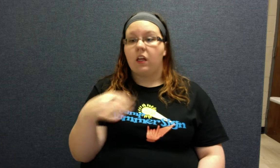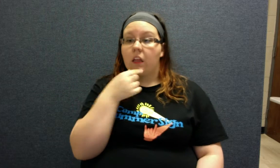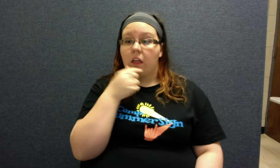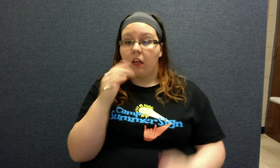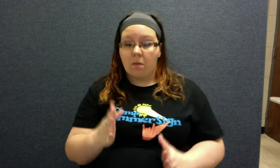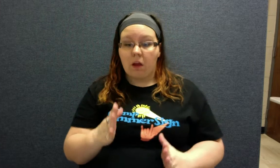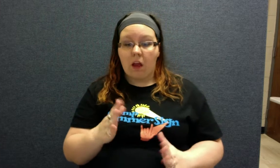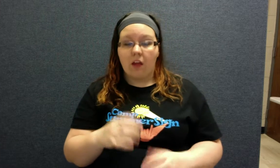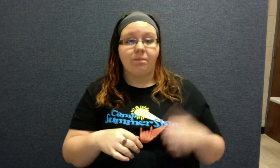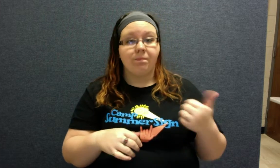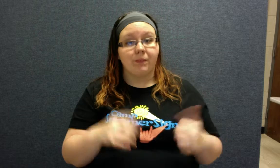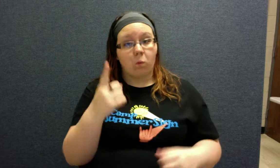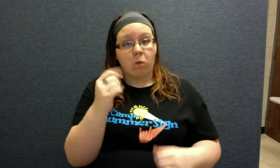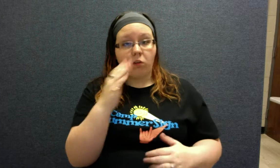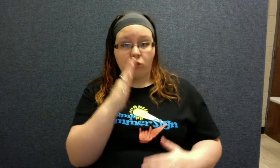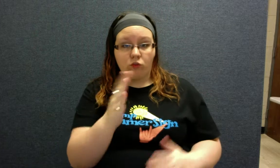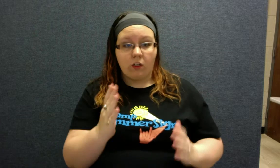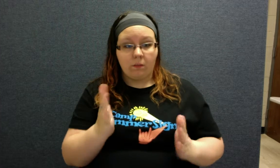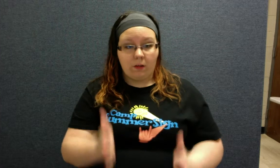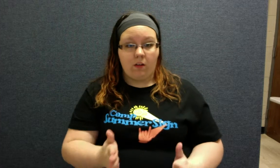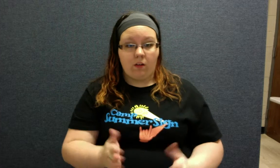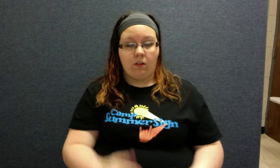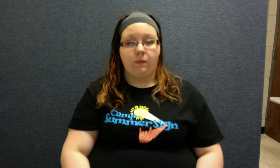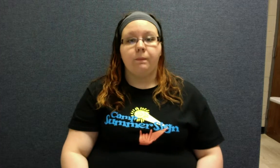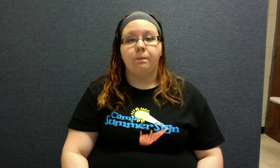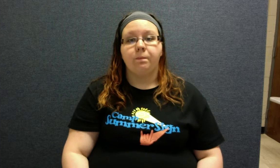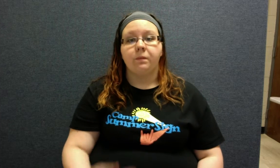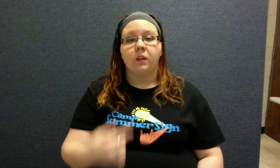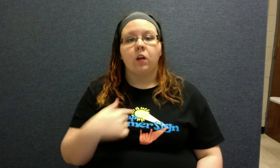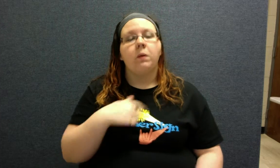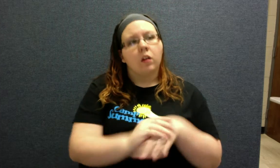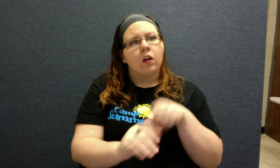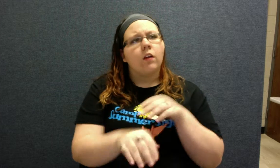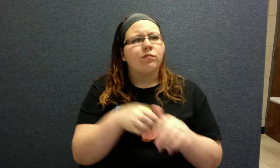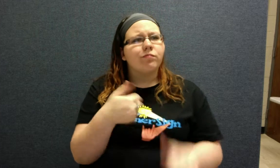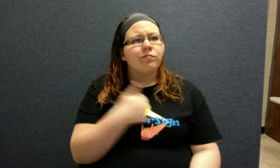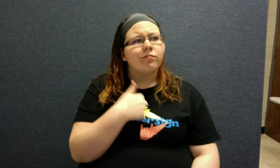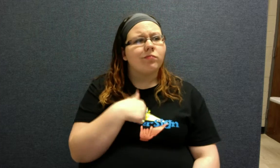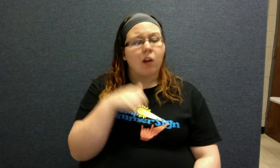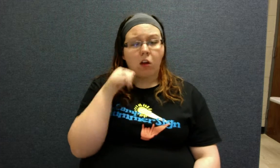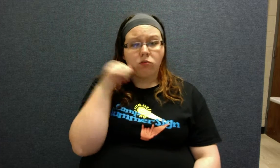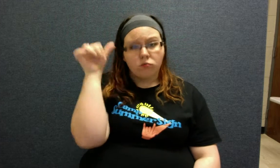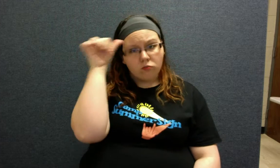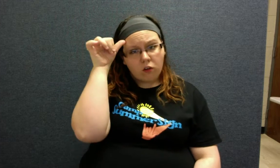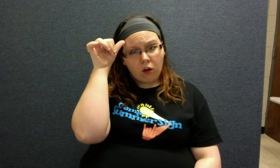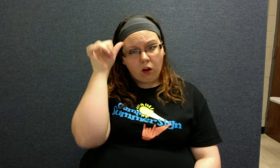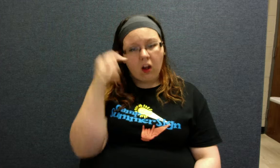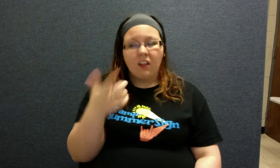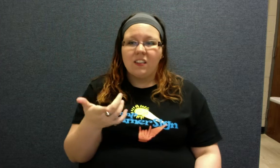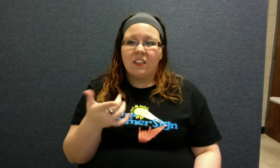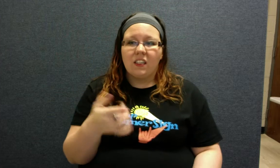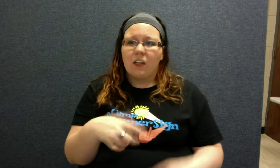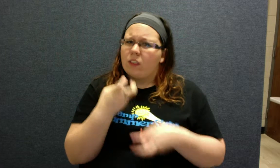became comfortable in my own skin and where I was in life, becoming an adult, it became really difficult because I was in a